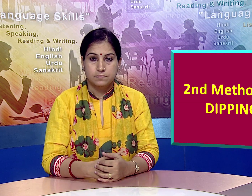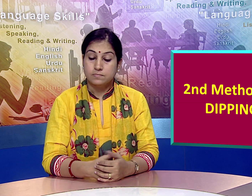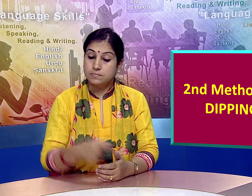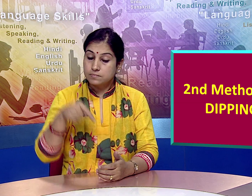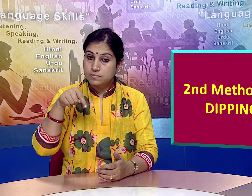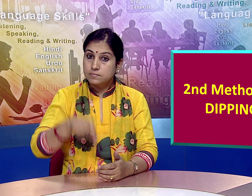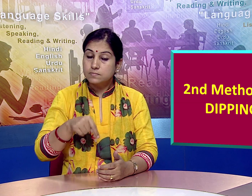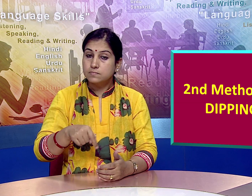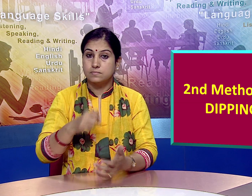It is suitable